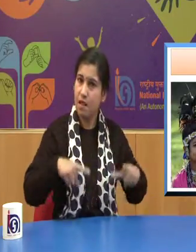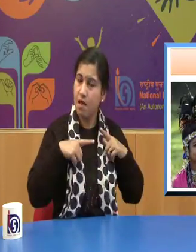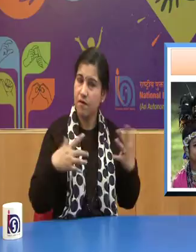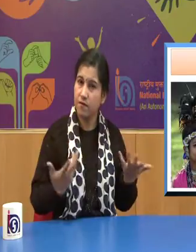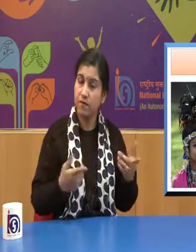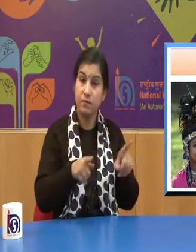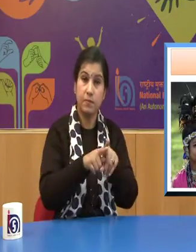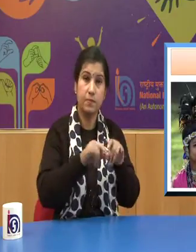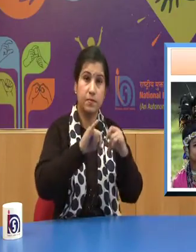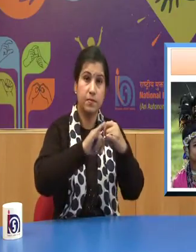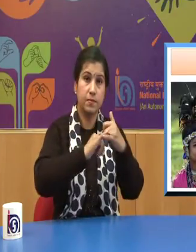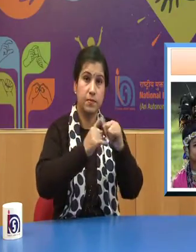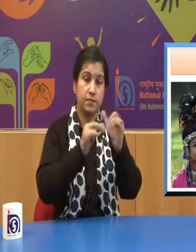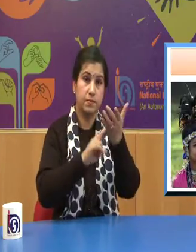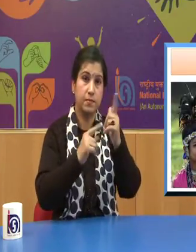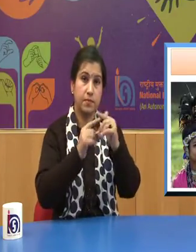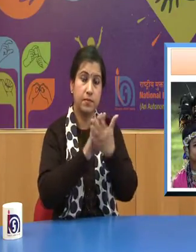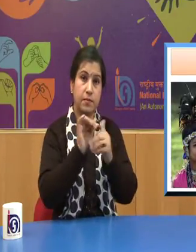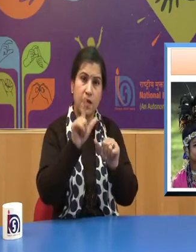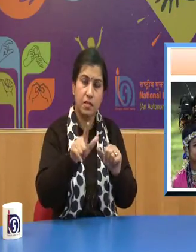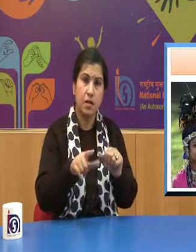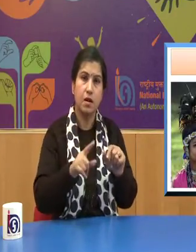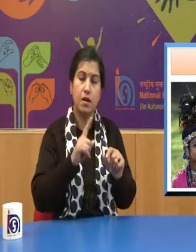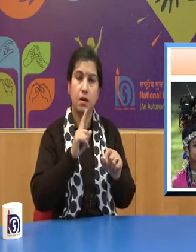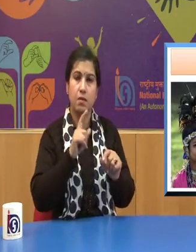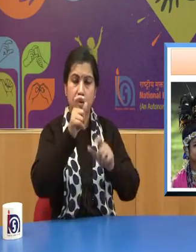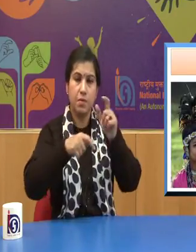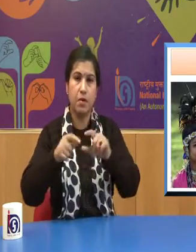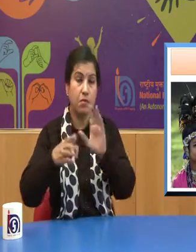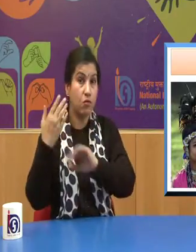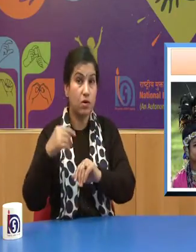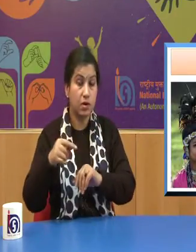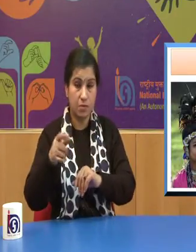When the Santhal people failed to pay back the loans taken by the moneylenders,